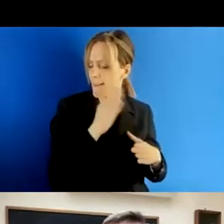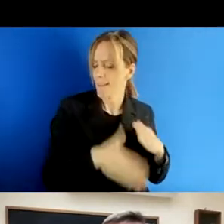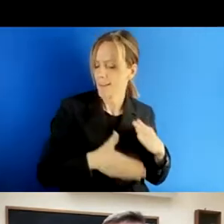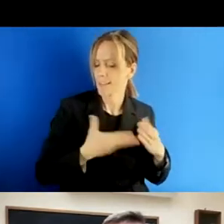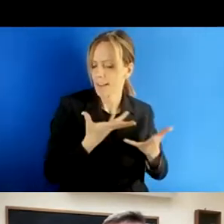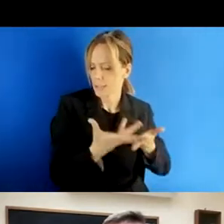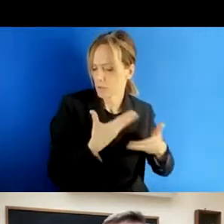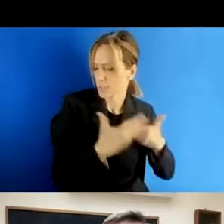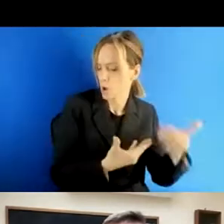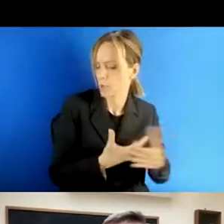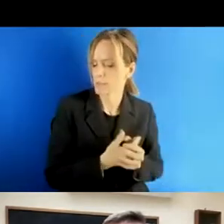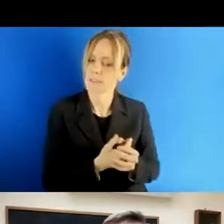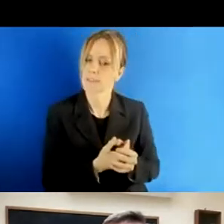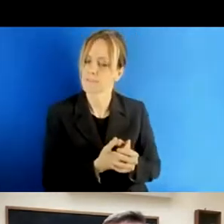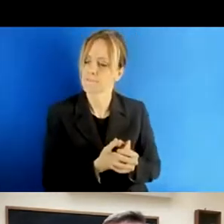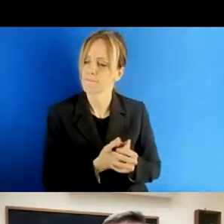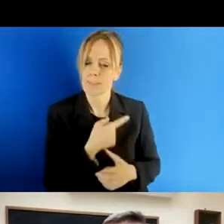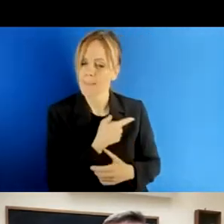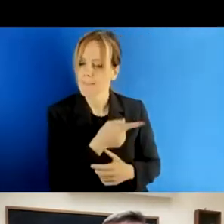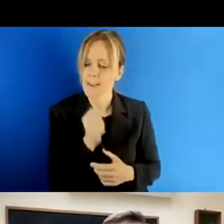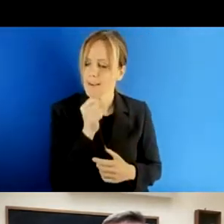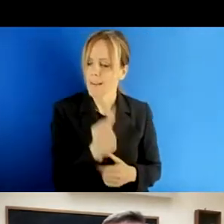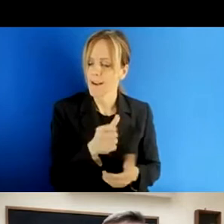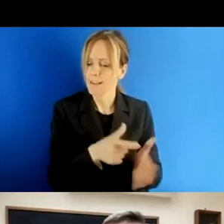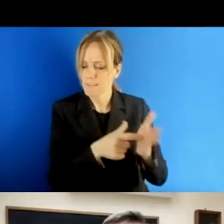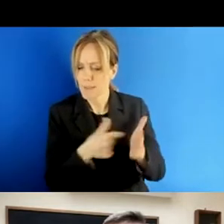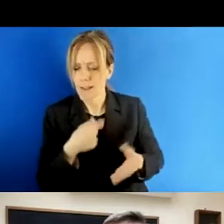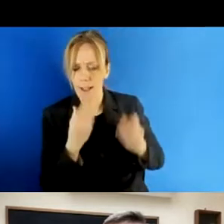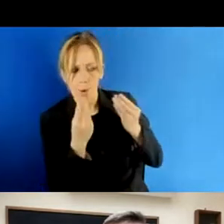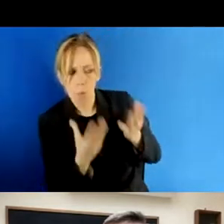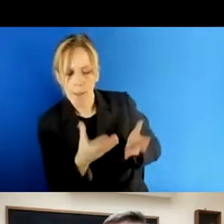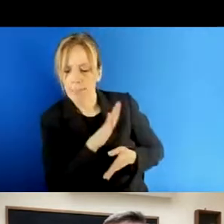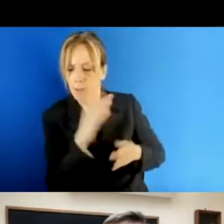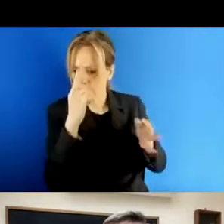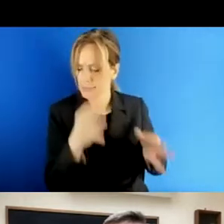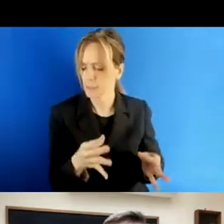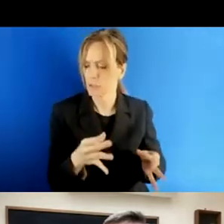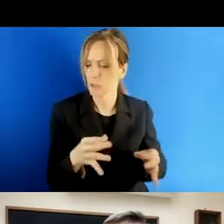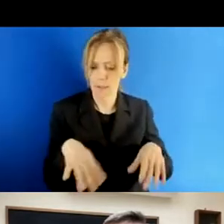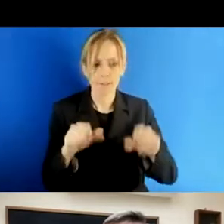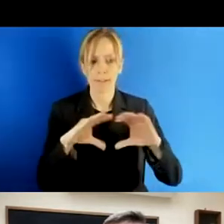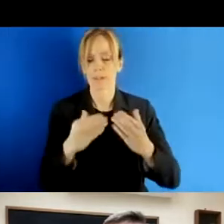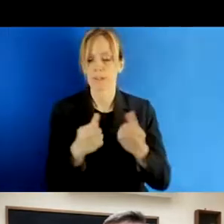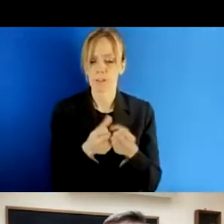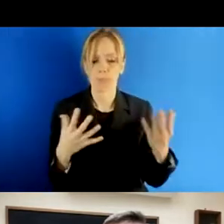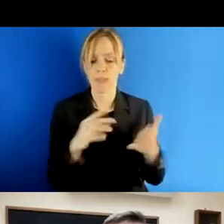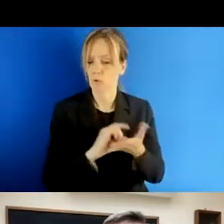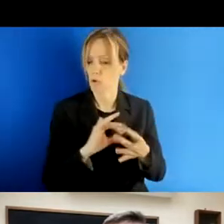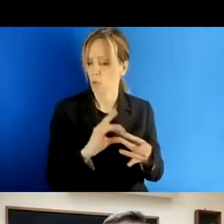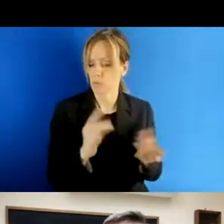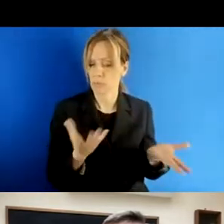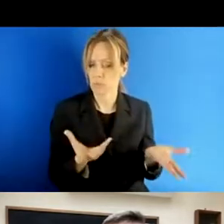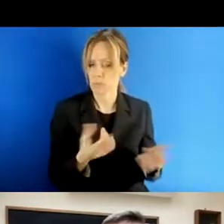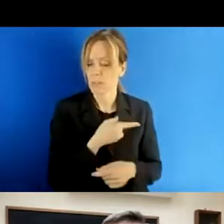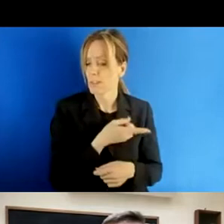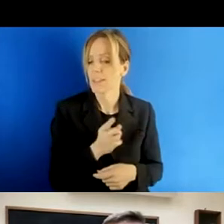My instructors did not demand that I obey their decision and take the class without class notes. They didn't infer that I was